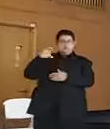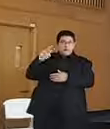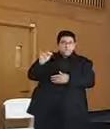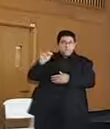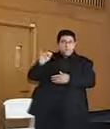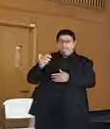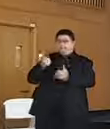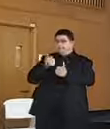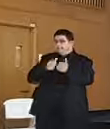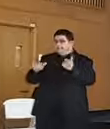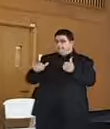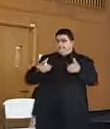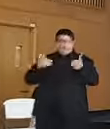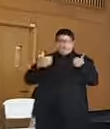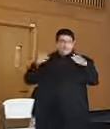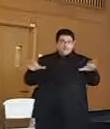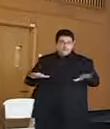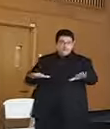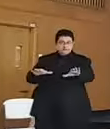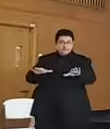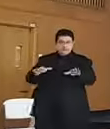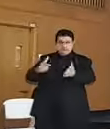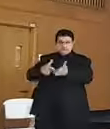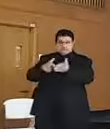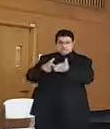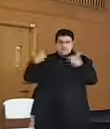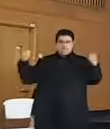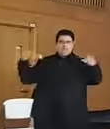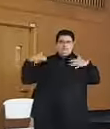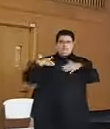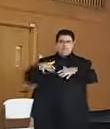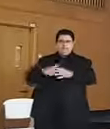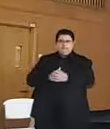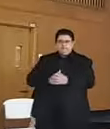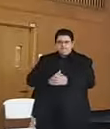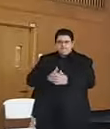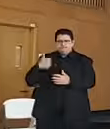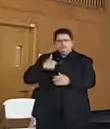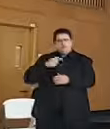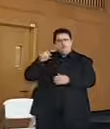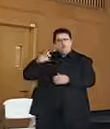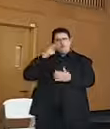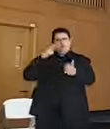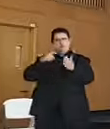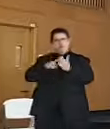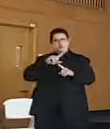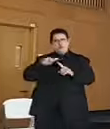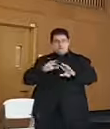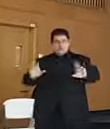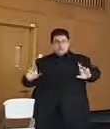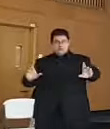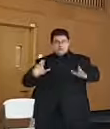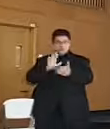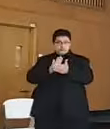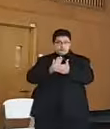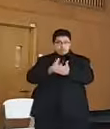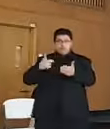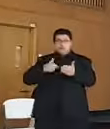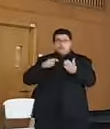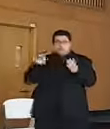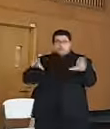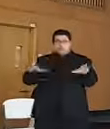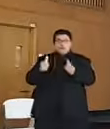youth activity that allows gatherings. We do need to recognize as we prepare for school that we need to do everything we can to